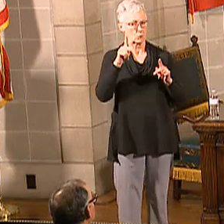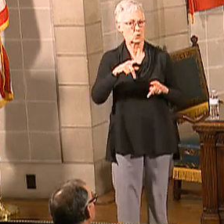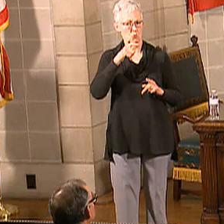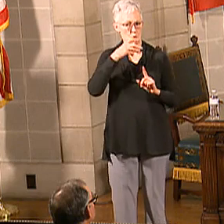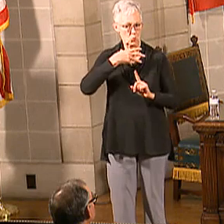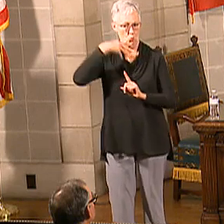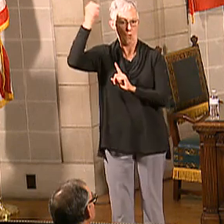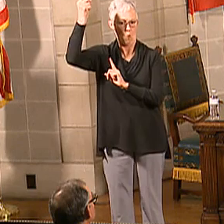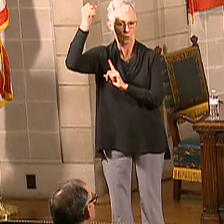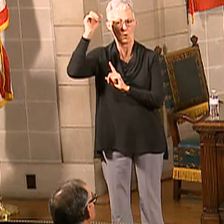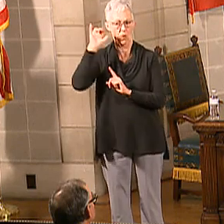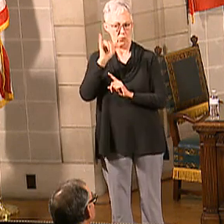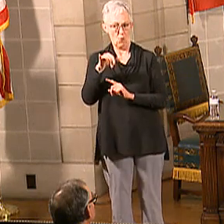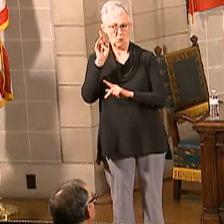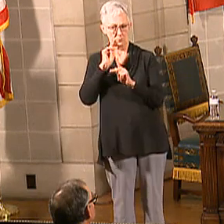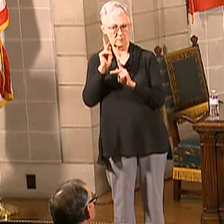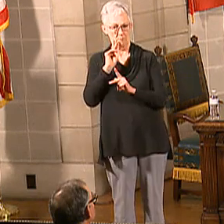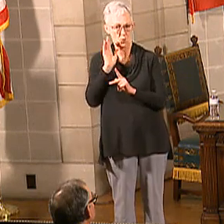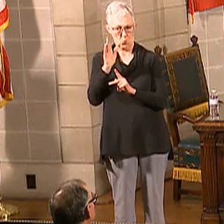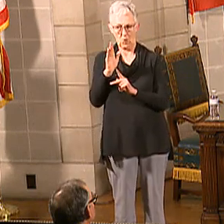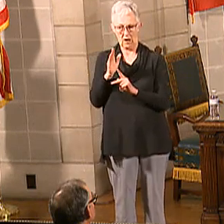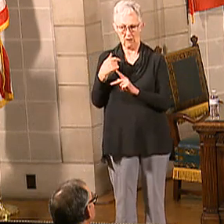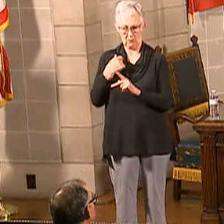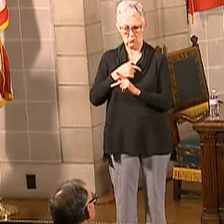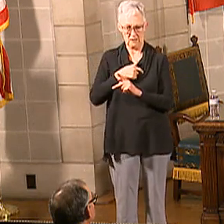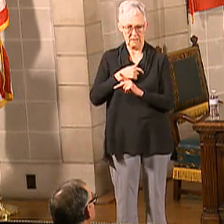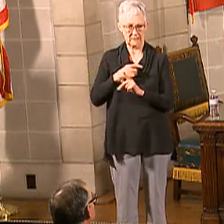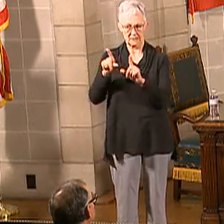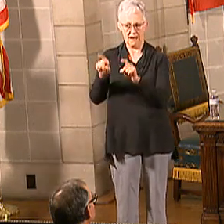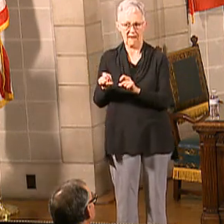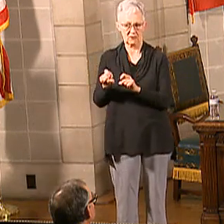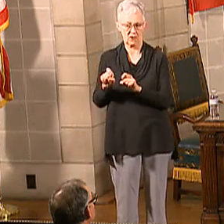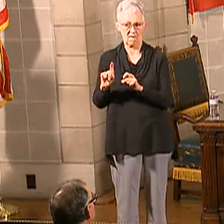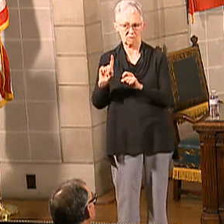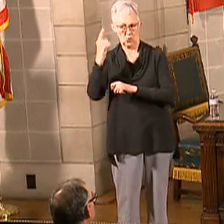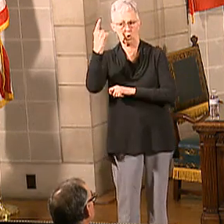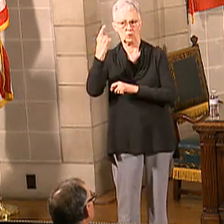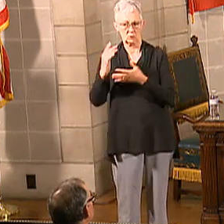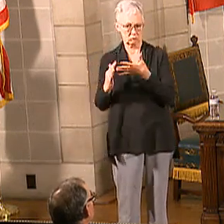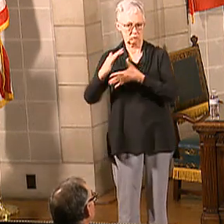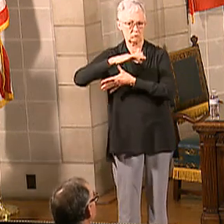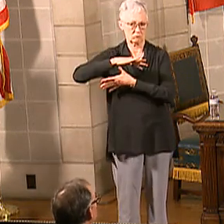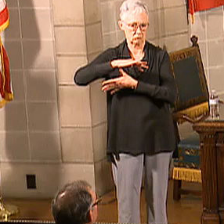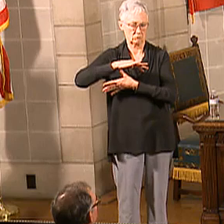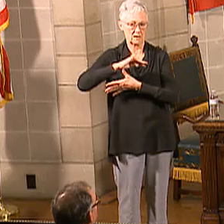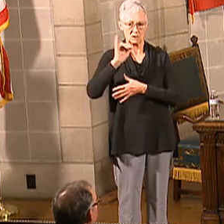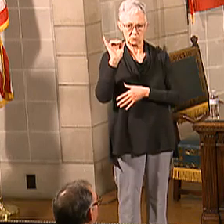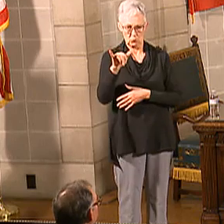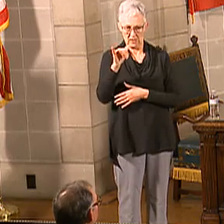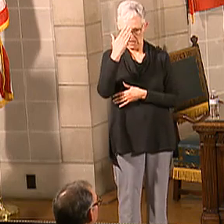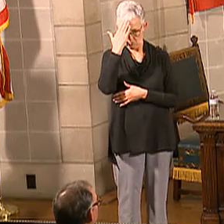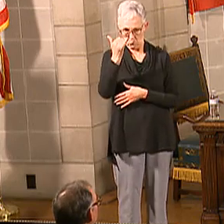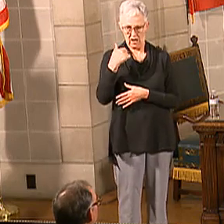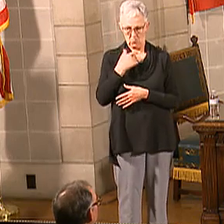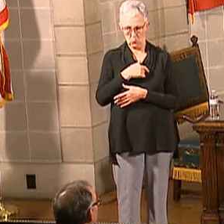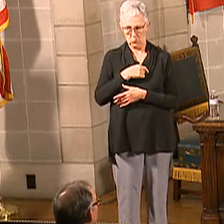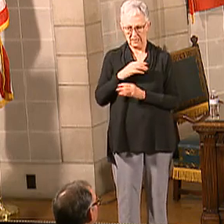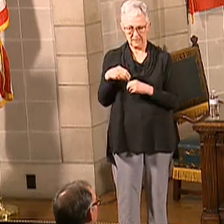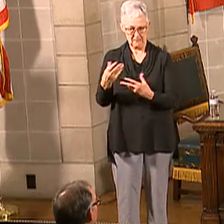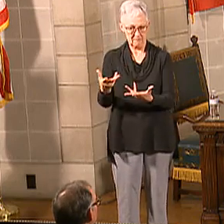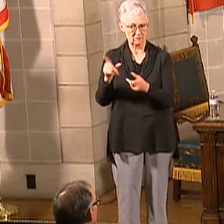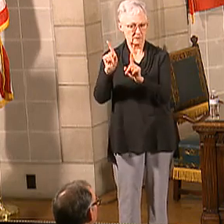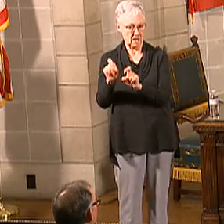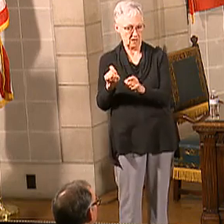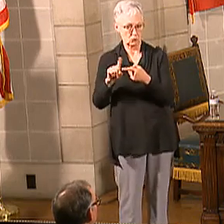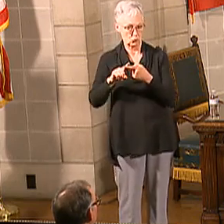that coronavirus test. So that's what we are looking for, to be able to get that turned around at the public health department. Now, other